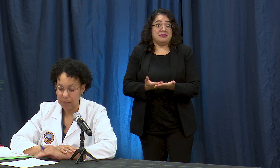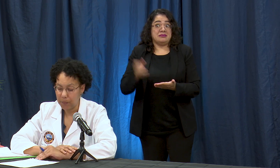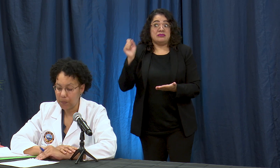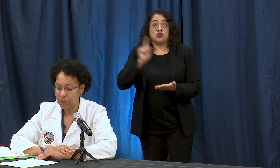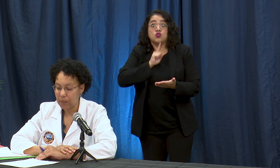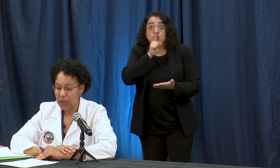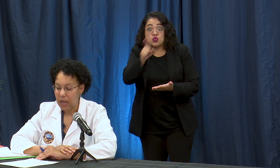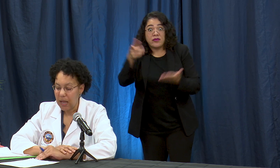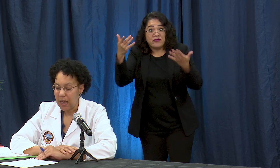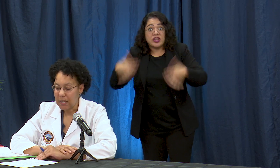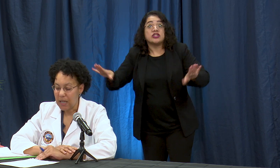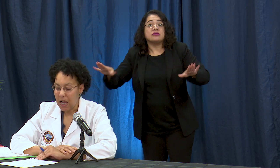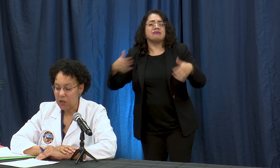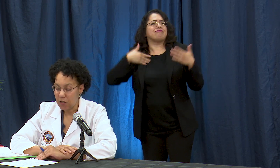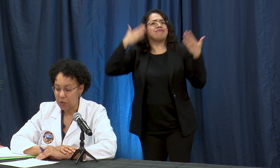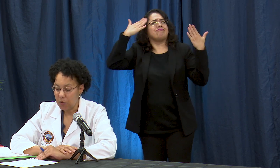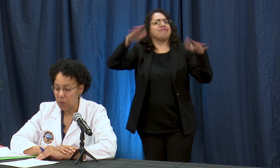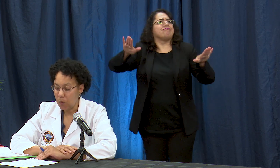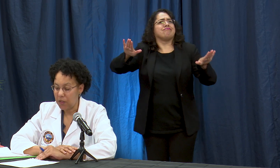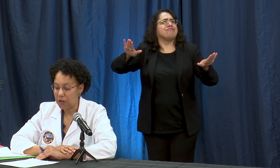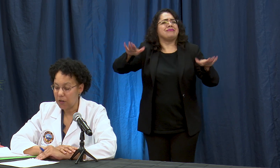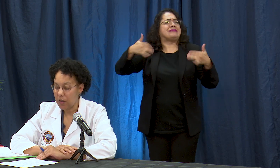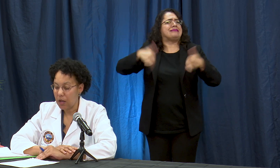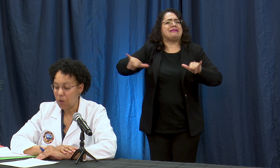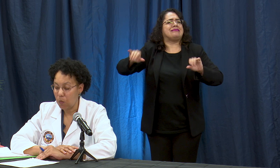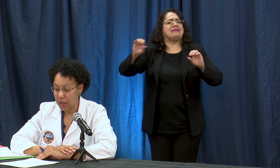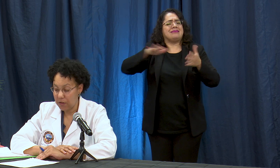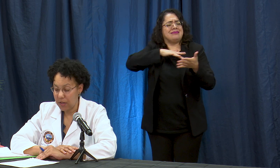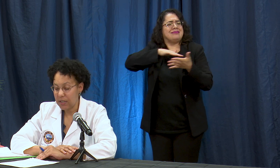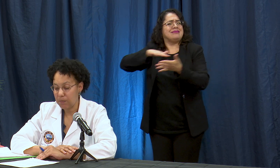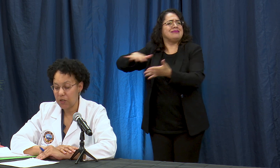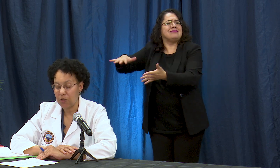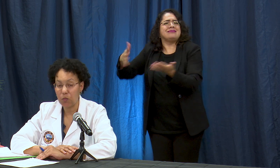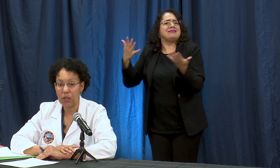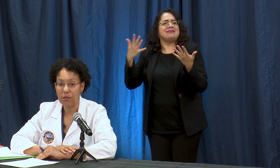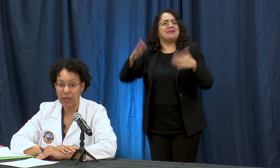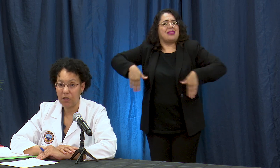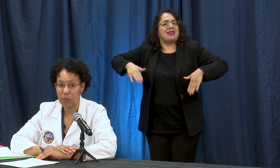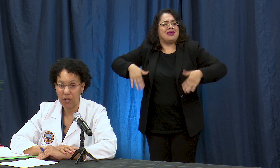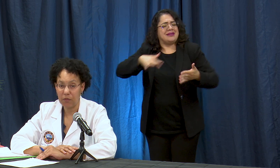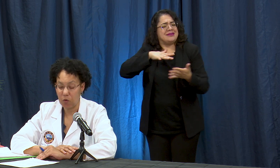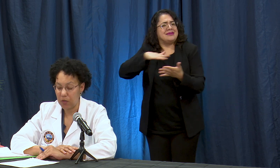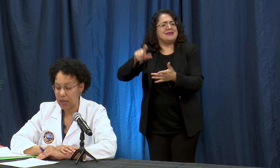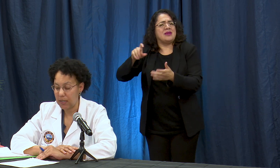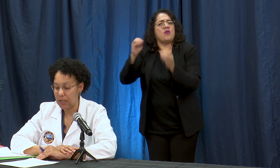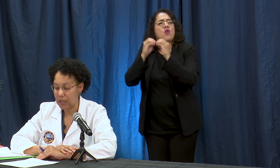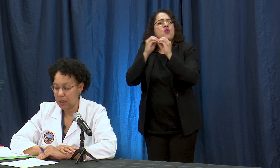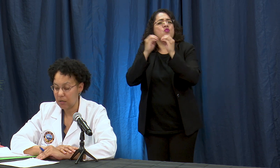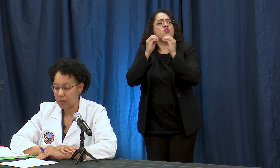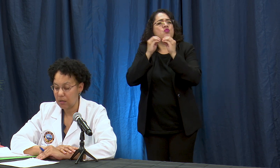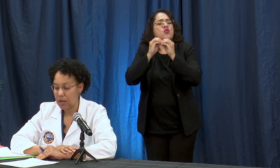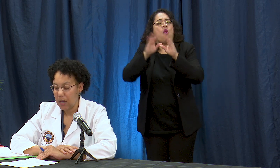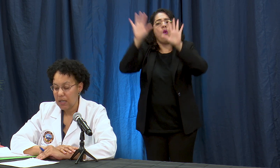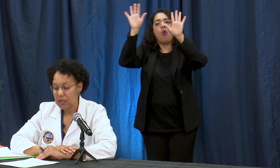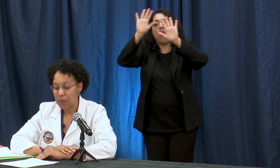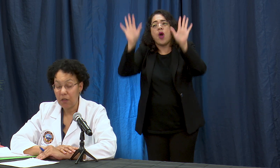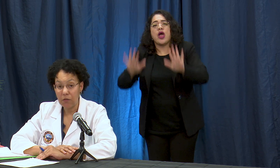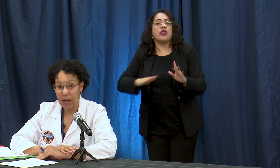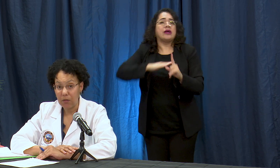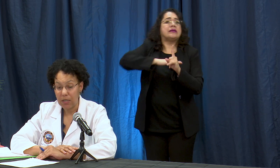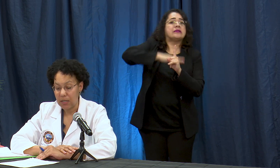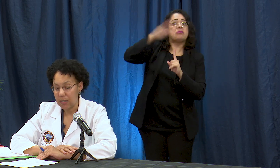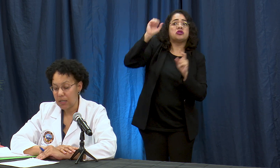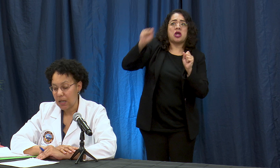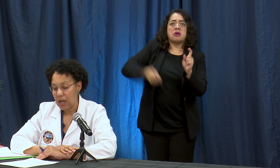not. It's not known whether weather and temperature will affect the spread of COVID-19. Some